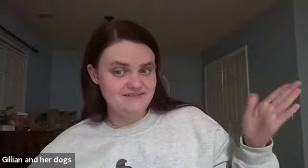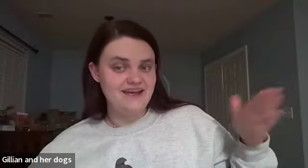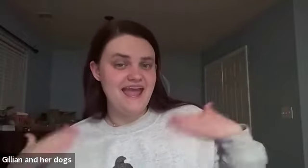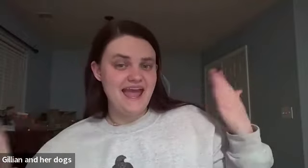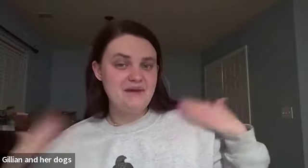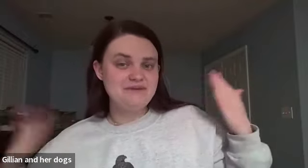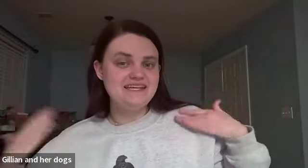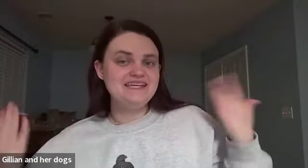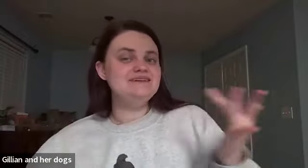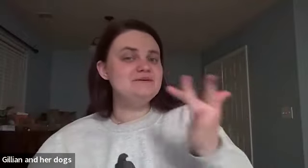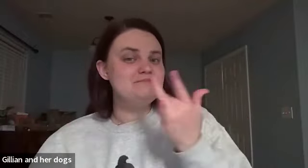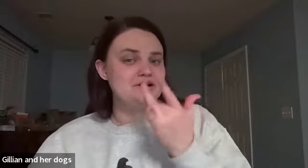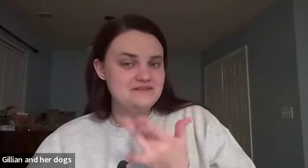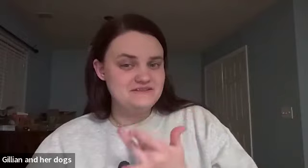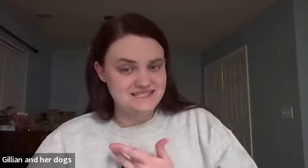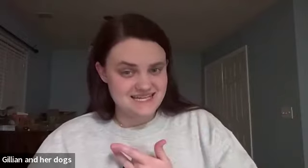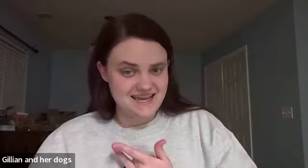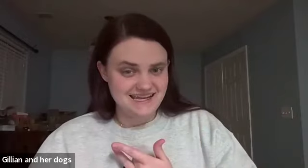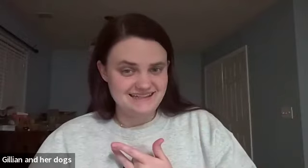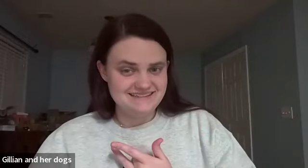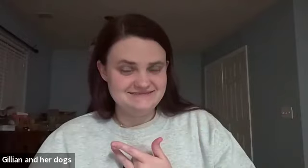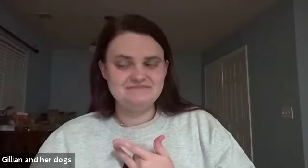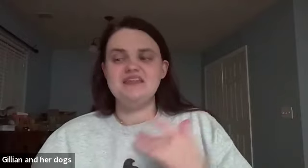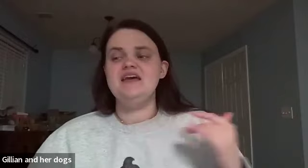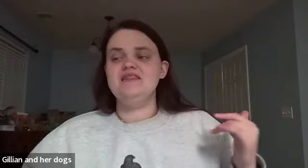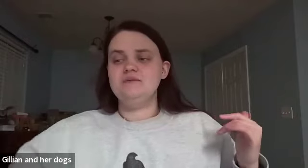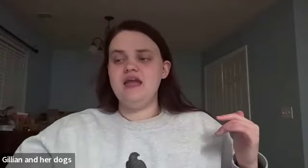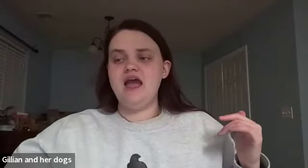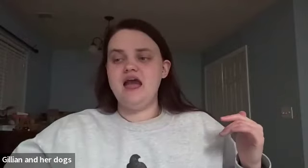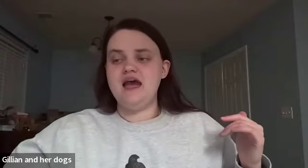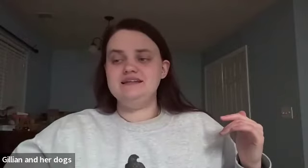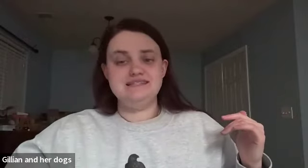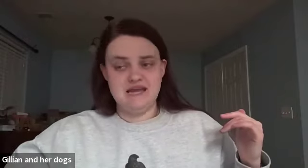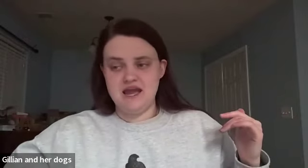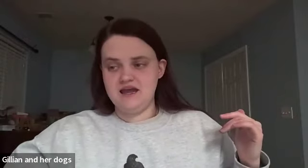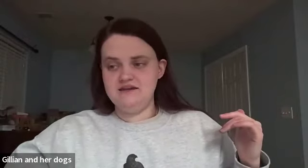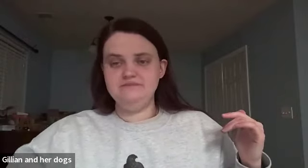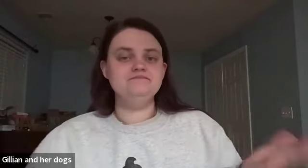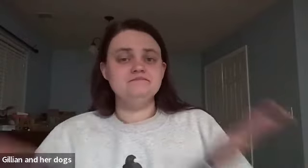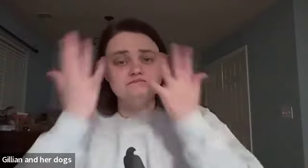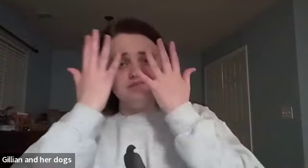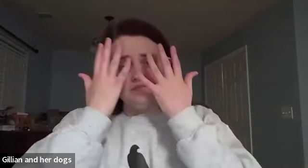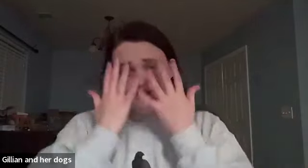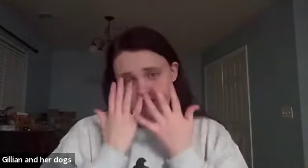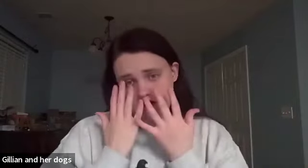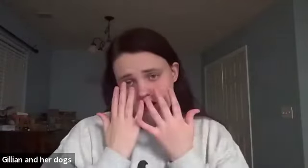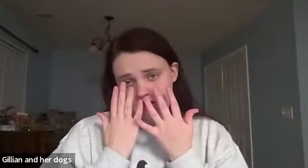birthday, happy birthday. Then we had sad,